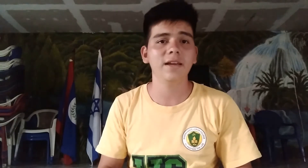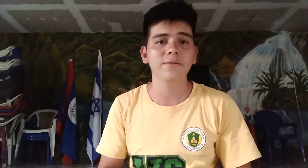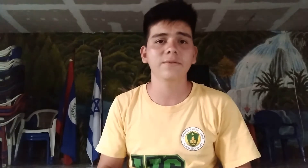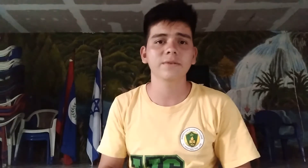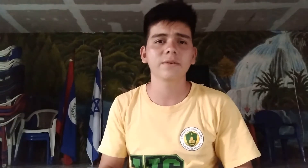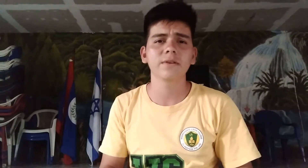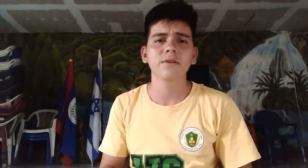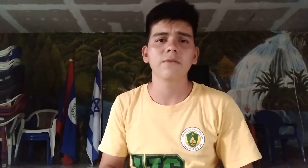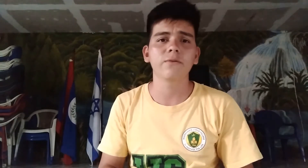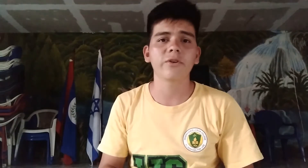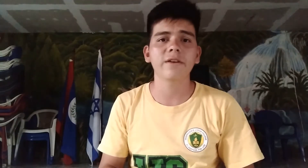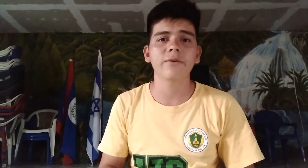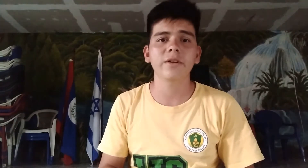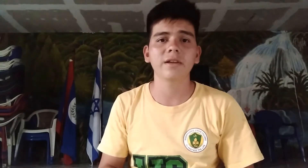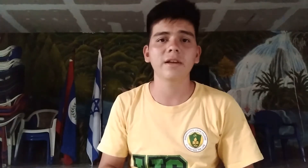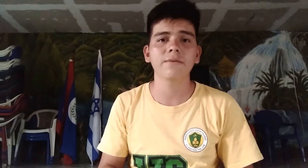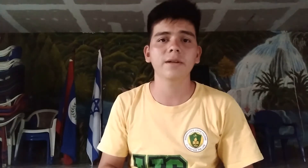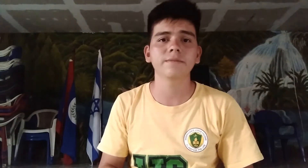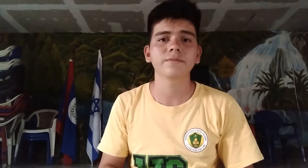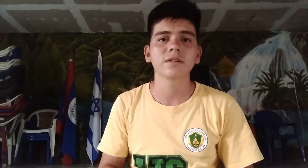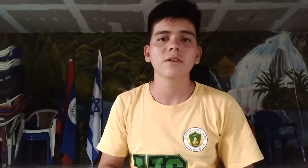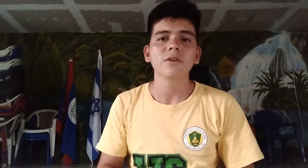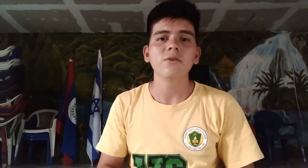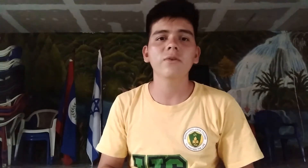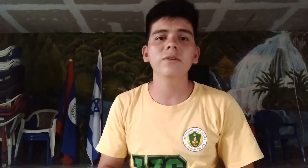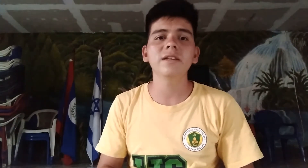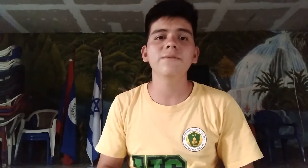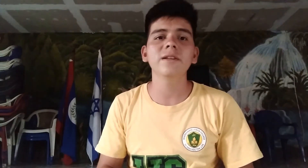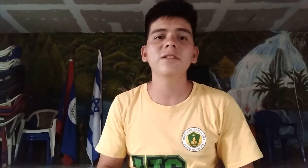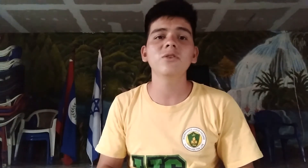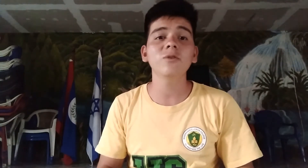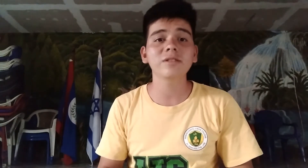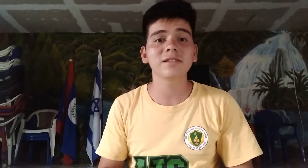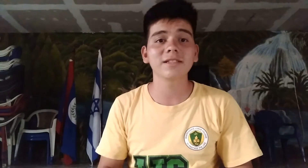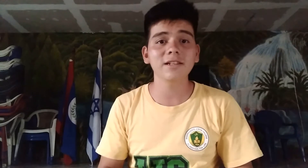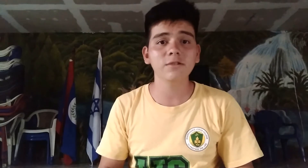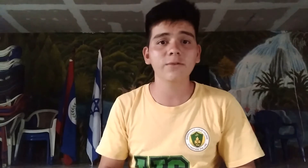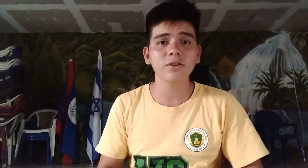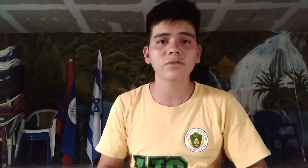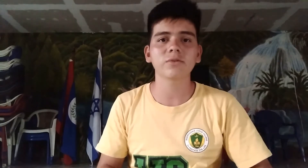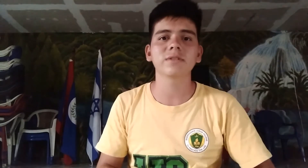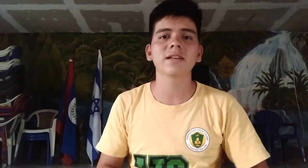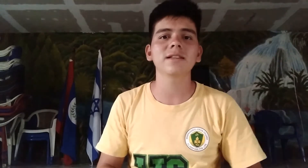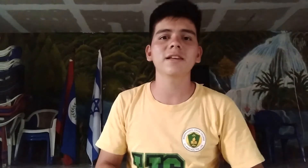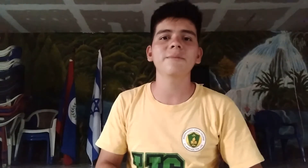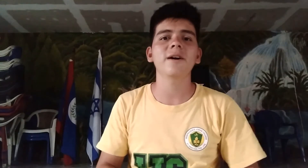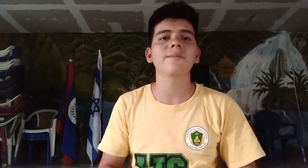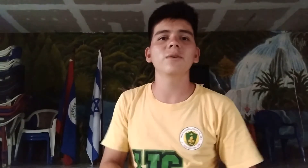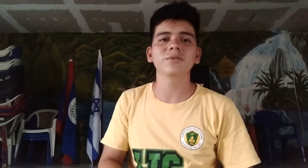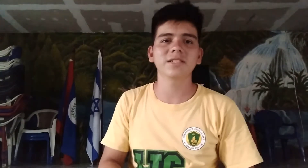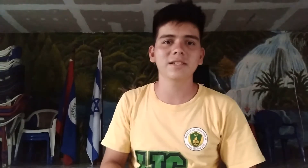life forever in heaven. You could even use this verse to tell them about